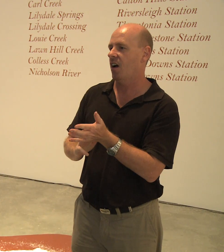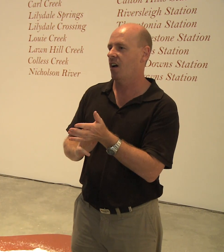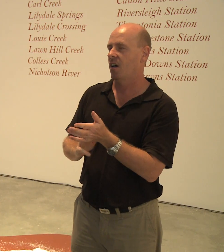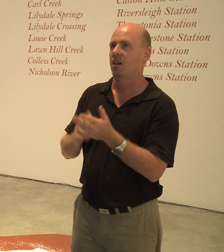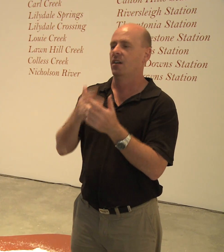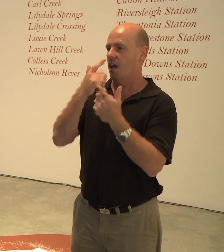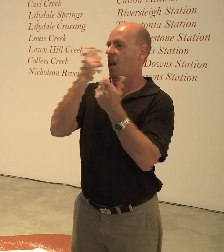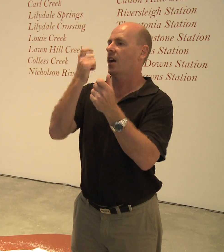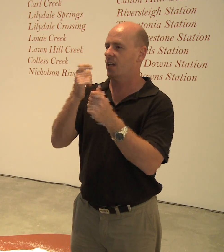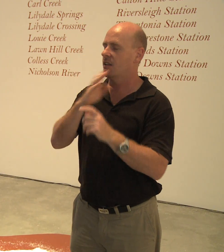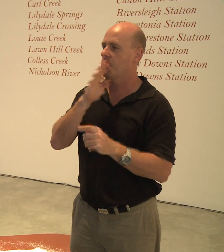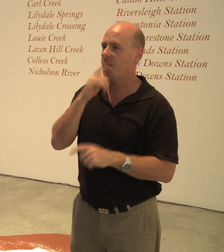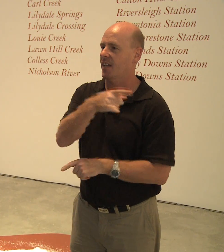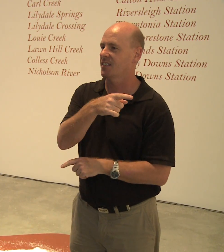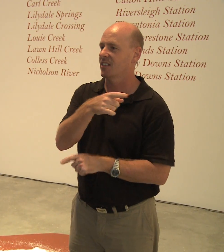So